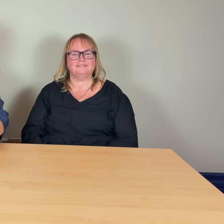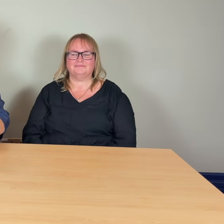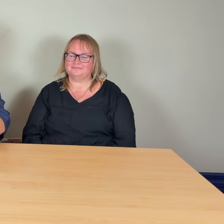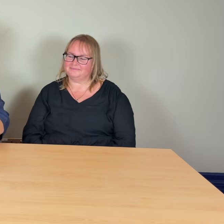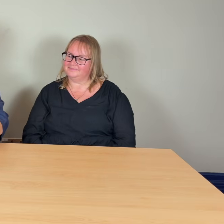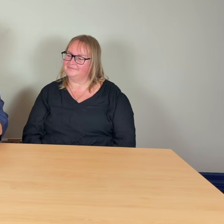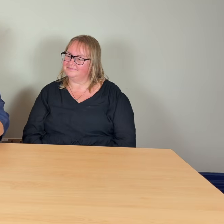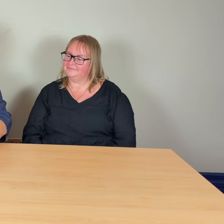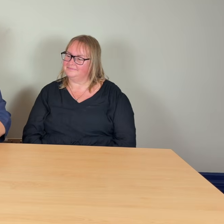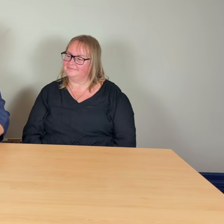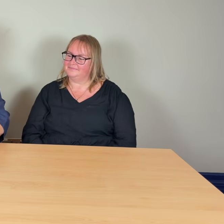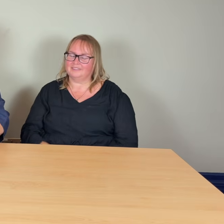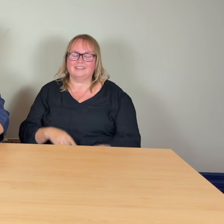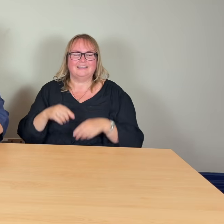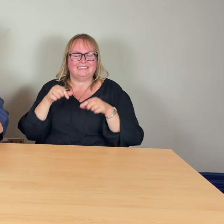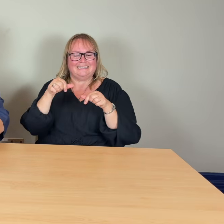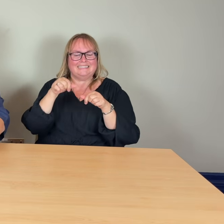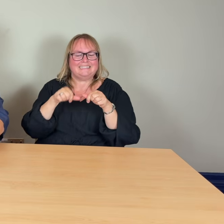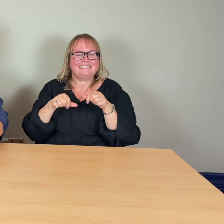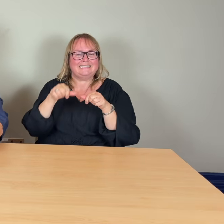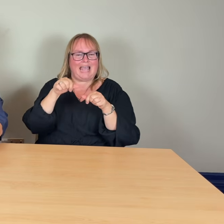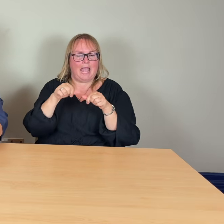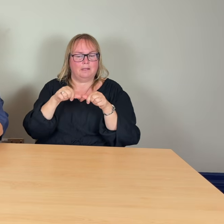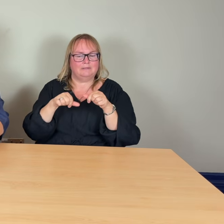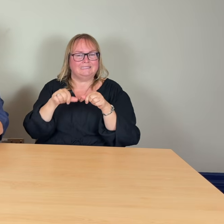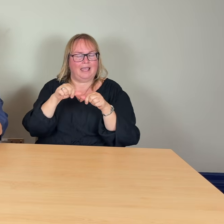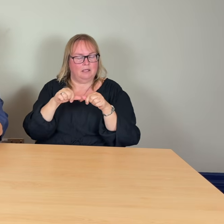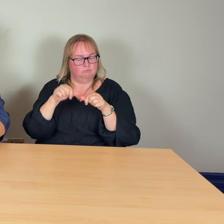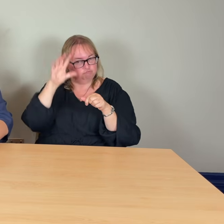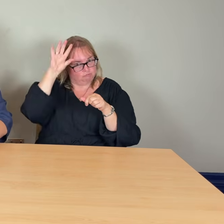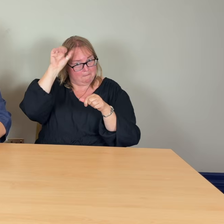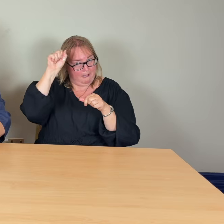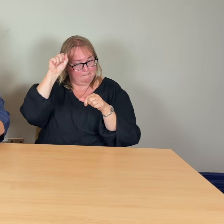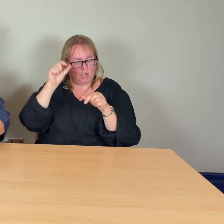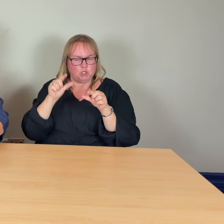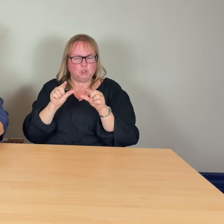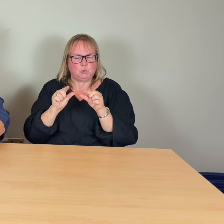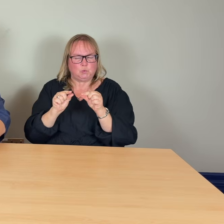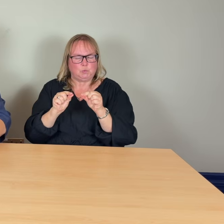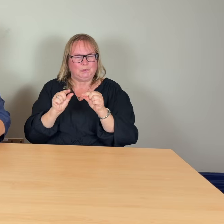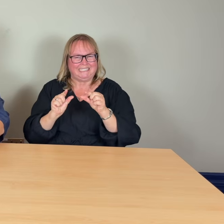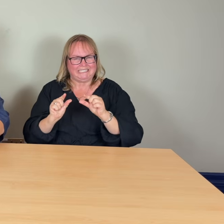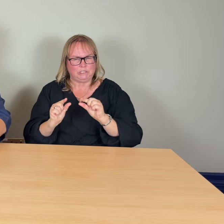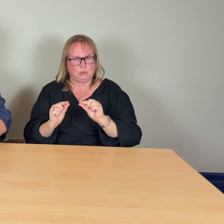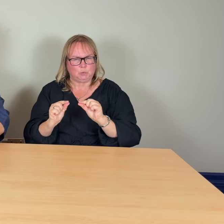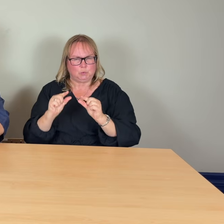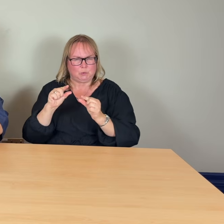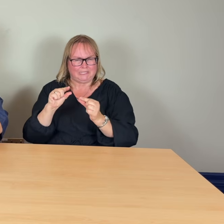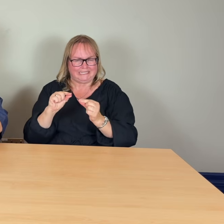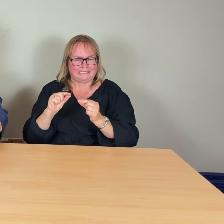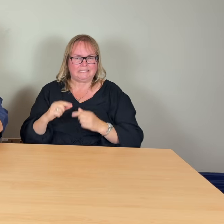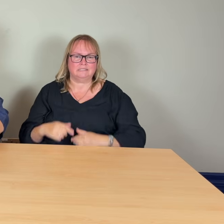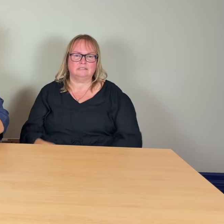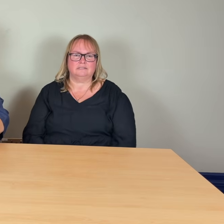And every time the tape goes round, give it a really good squeeze.